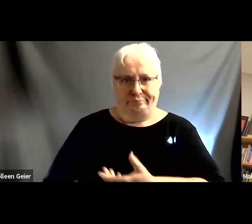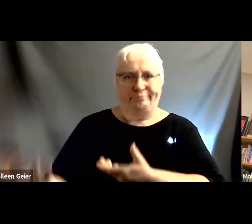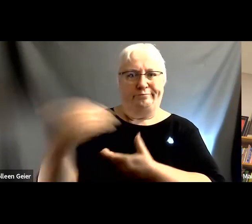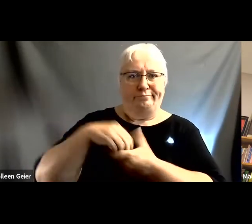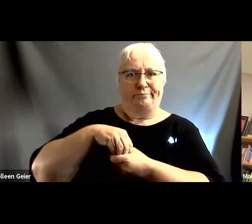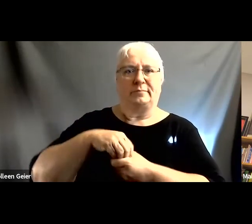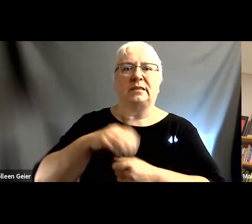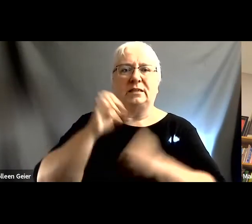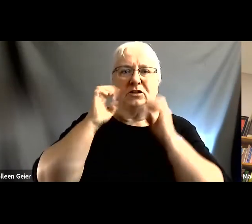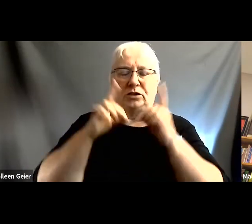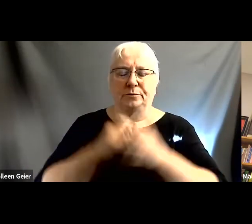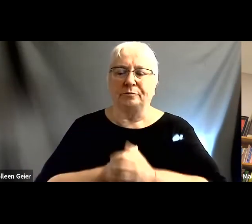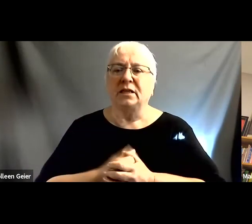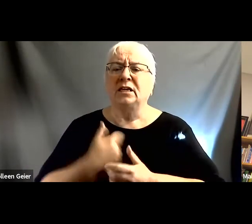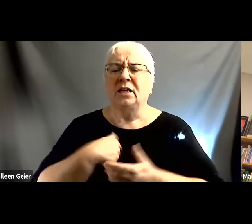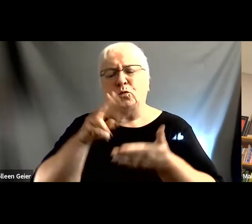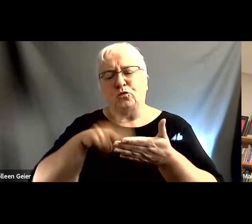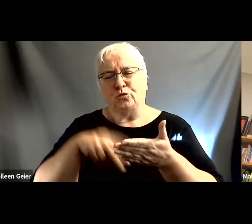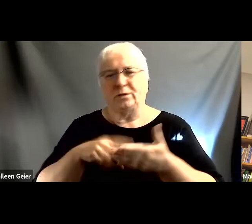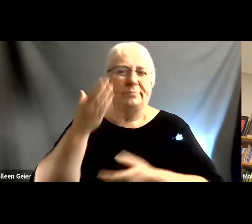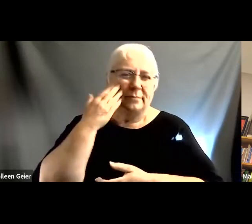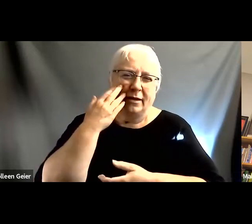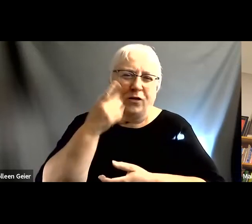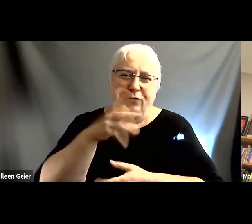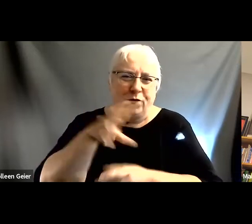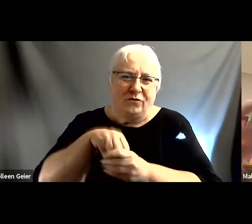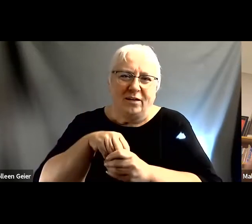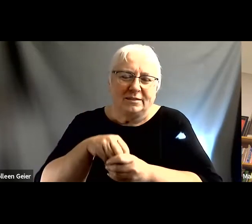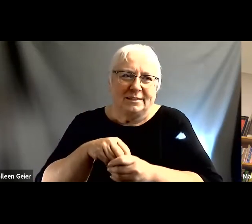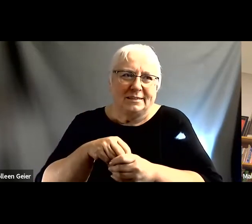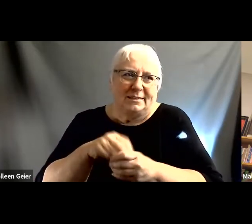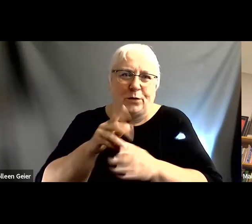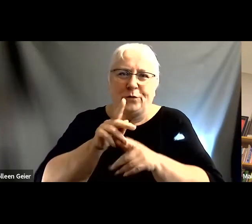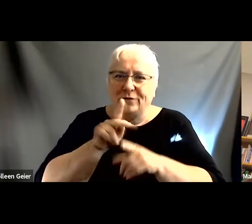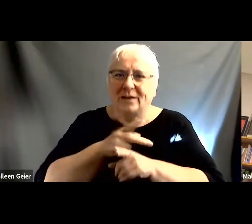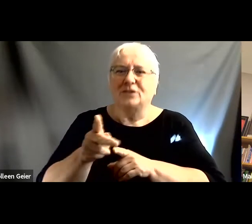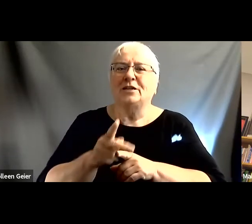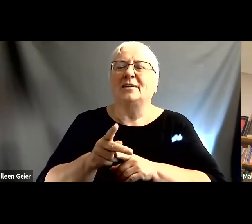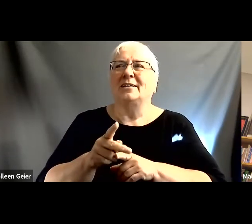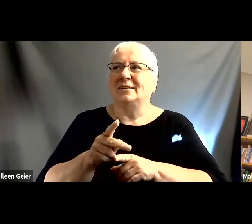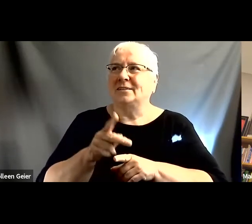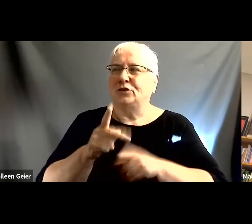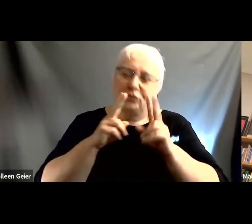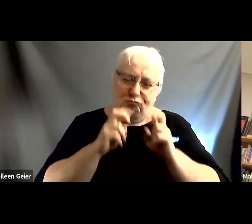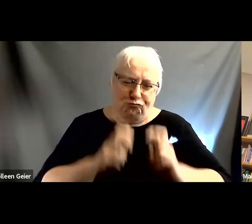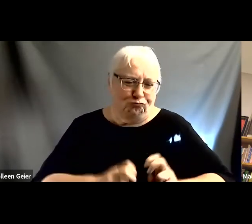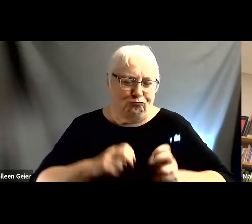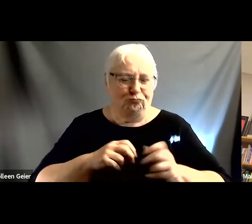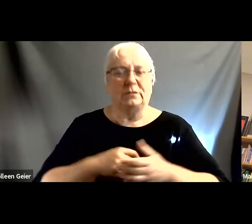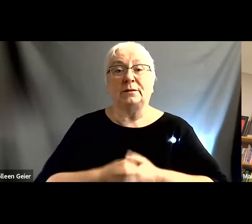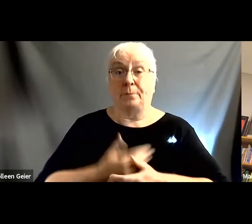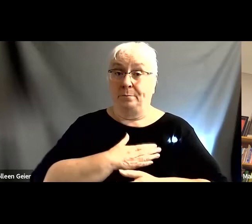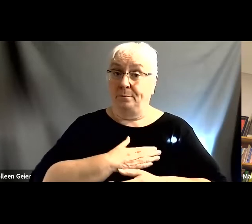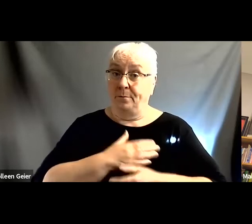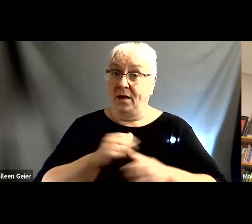a profession or when you are involved in one particular segment, I was looking at my segment as special